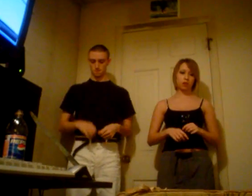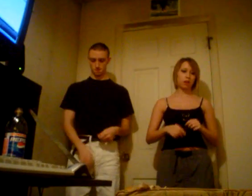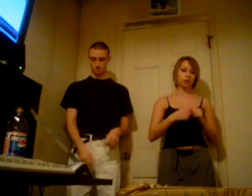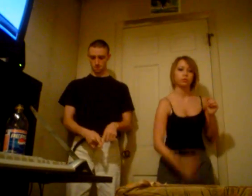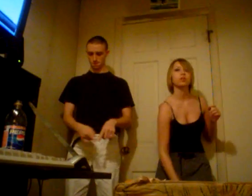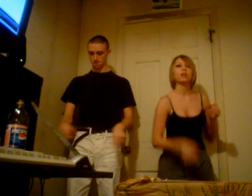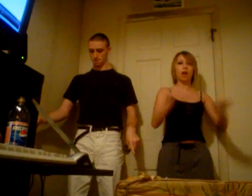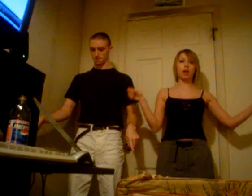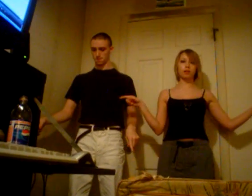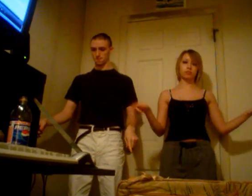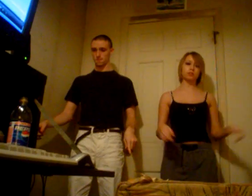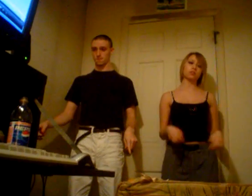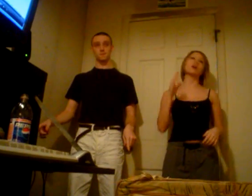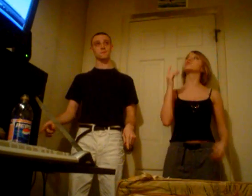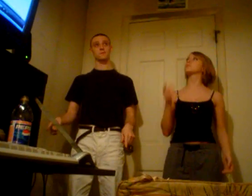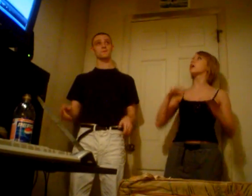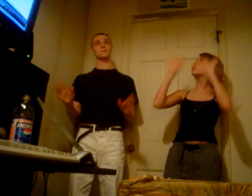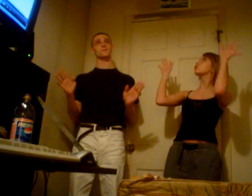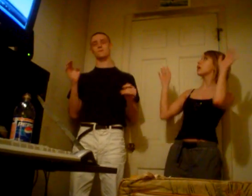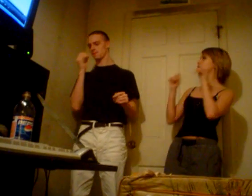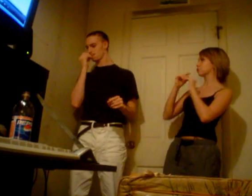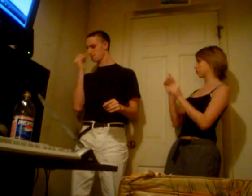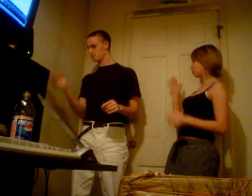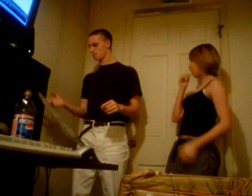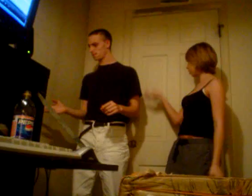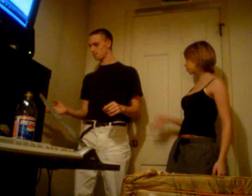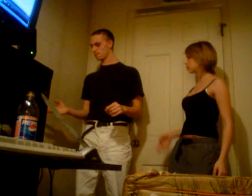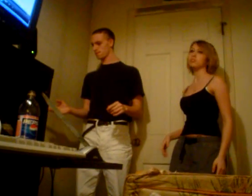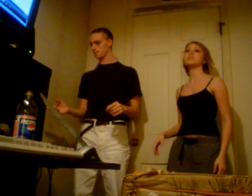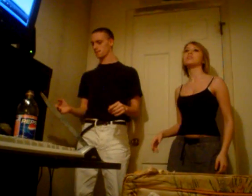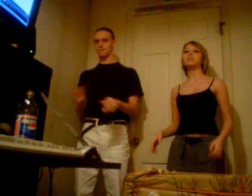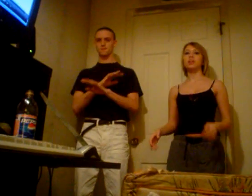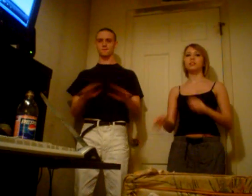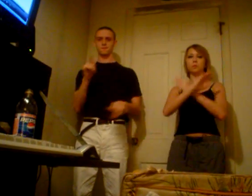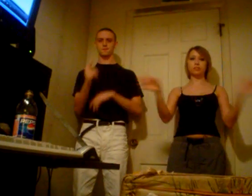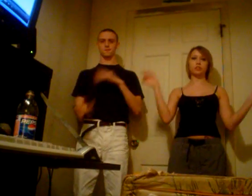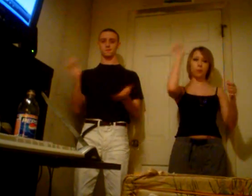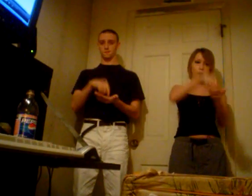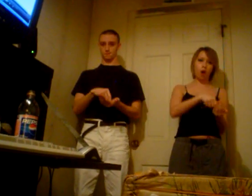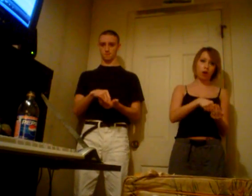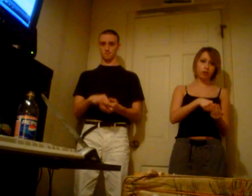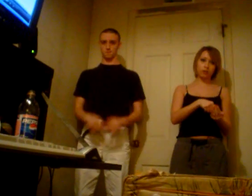he used to lie My inspiration has run dry My inspiration has That's what's going on